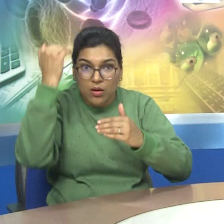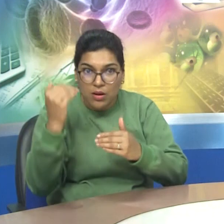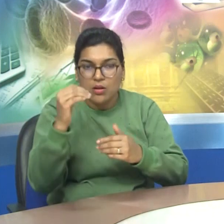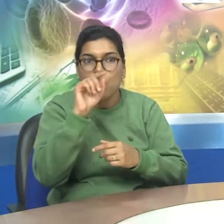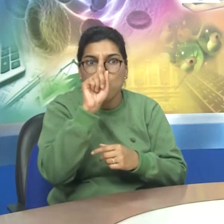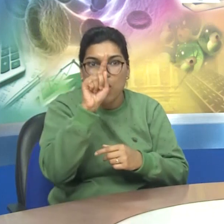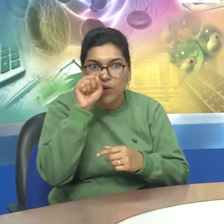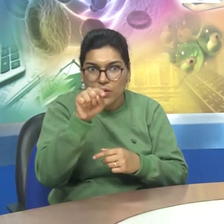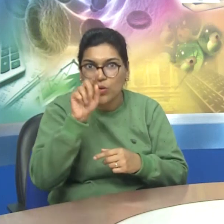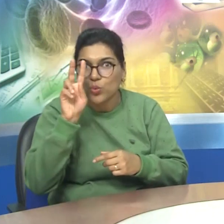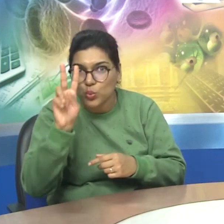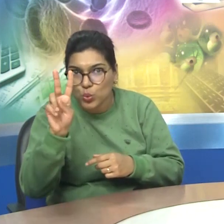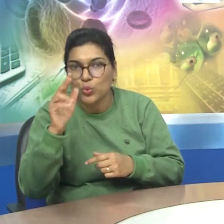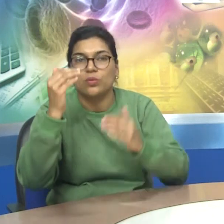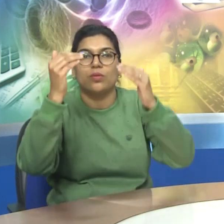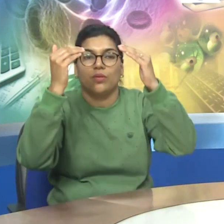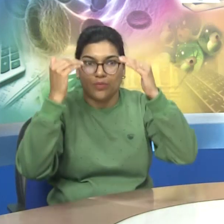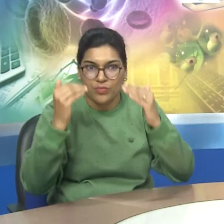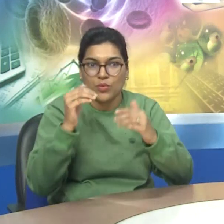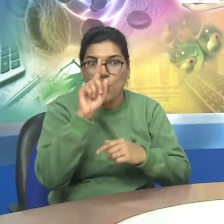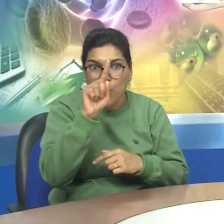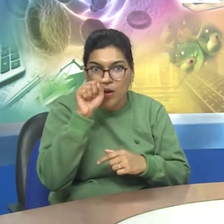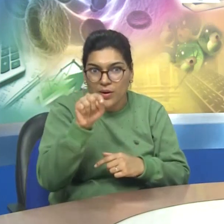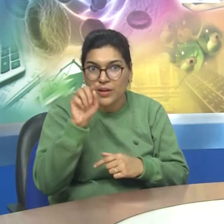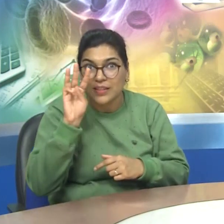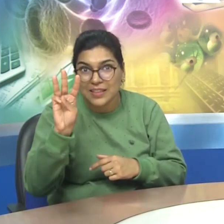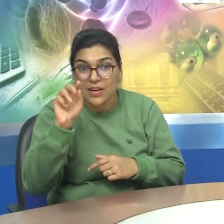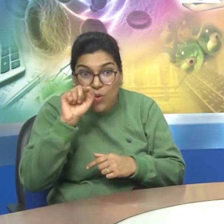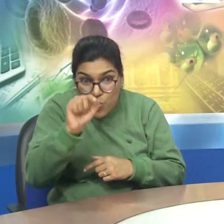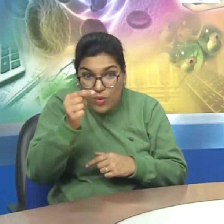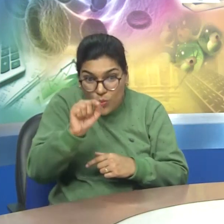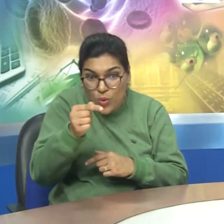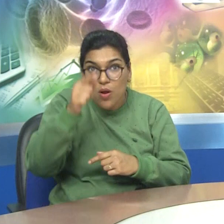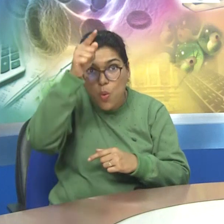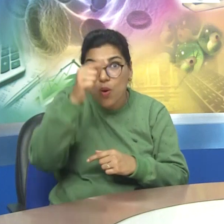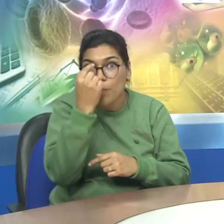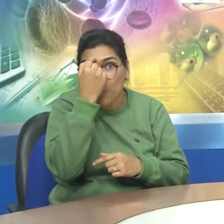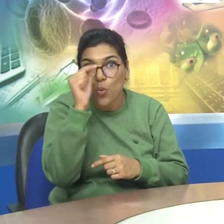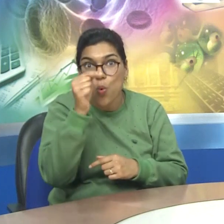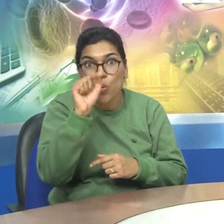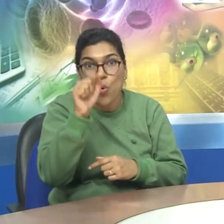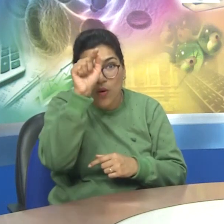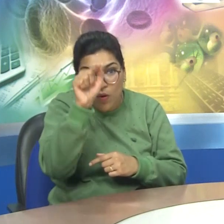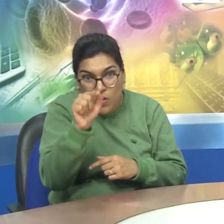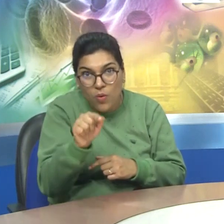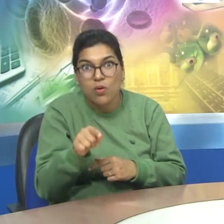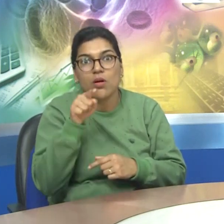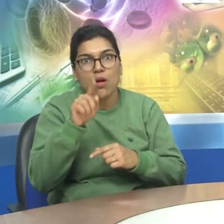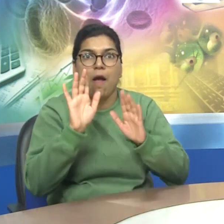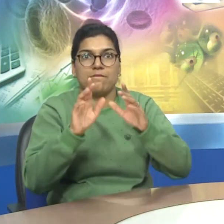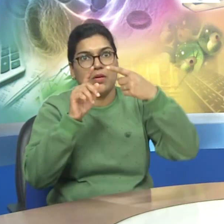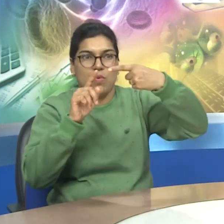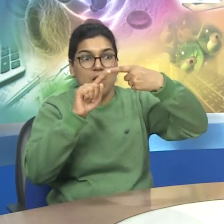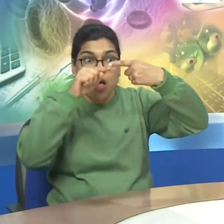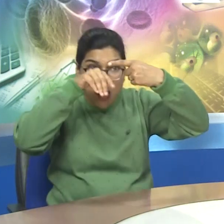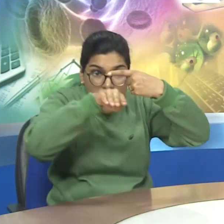For example, if the numbers are from 1 to 10, then the further subdivisions would have number like under